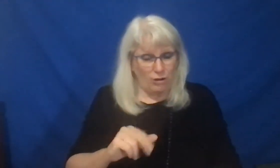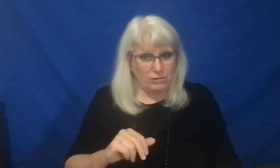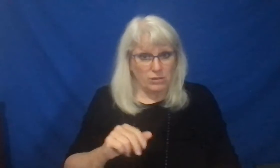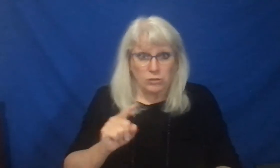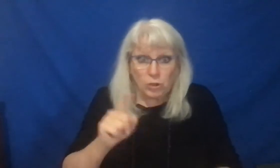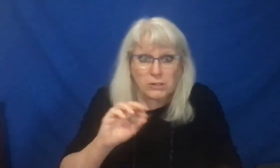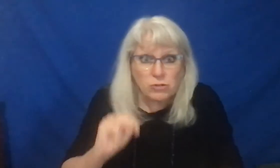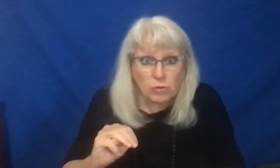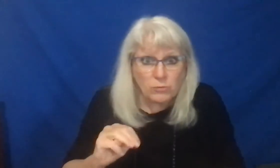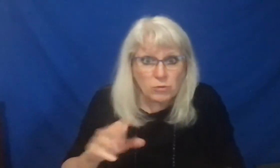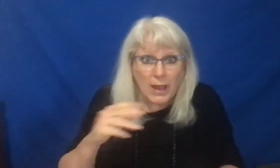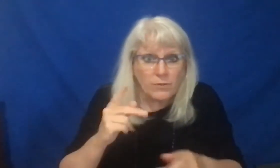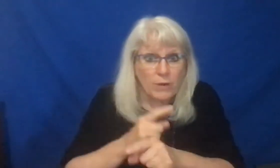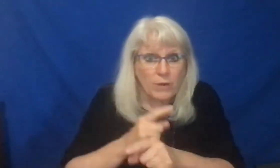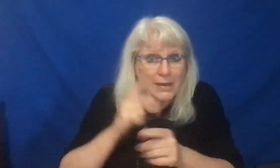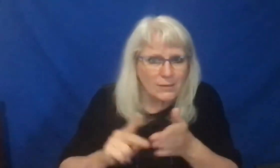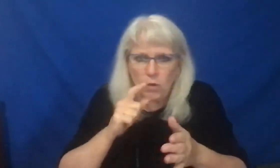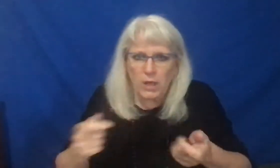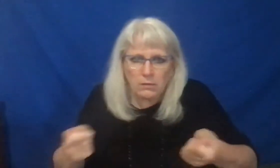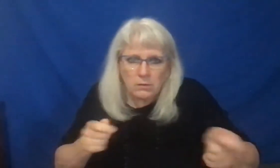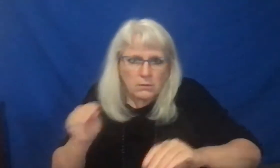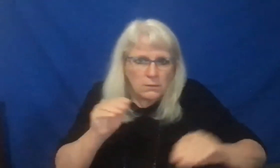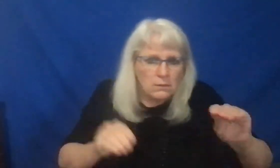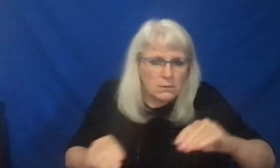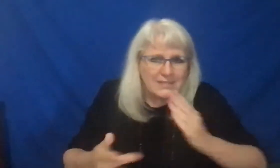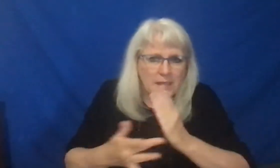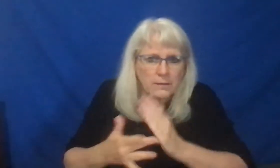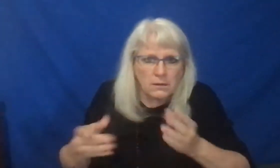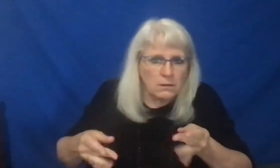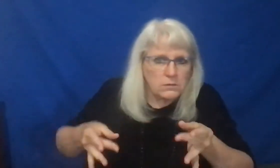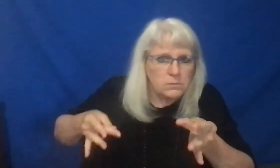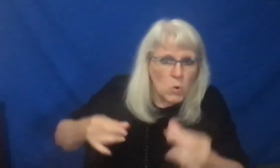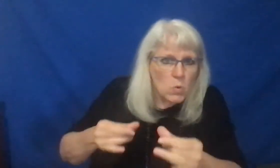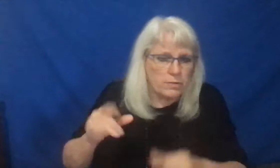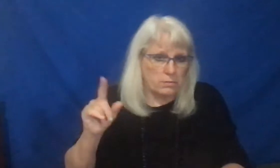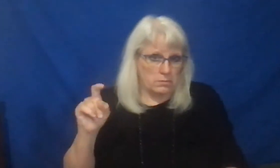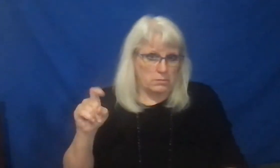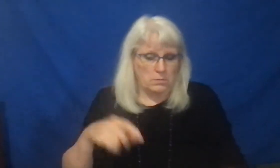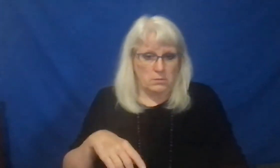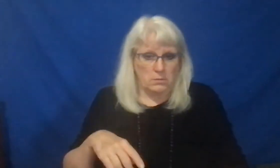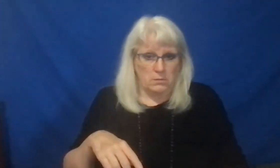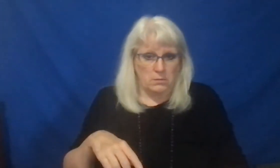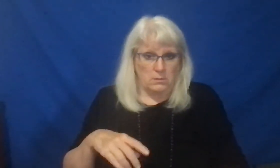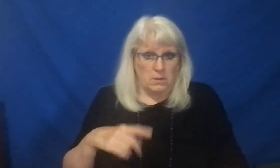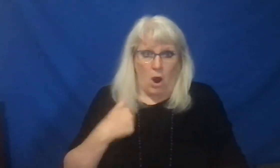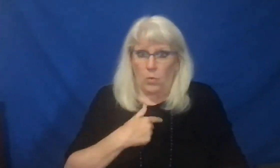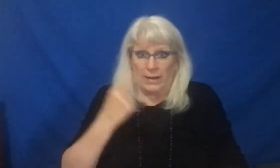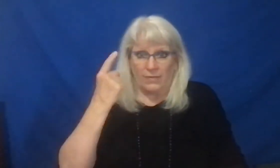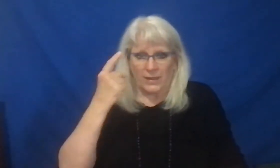right secretary who can help with tech stuff, right? Are we taking into consideration not just what the group needs,